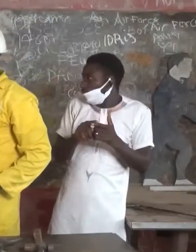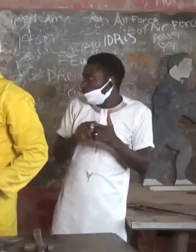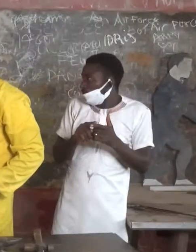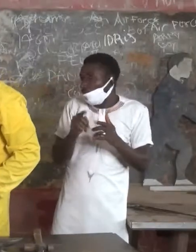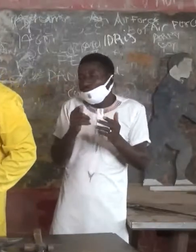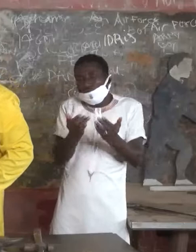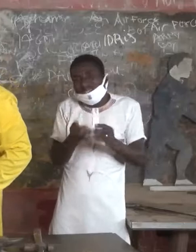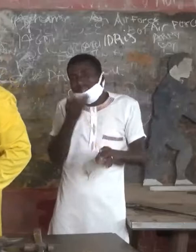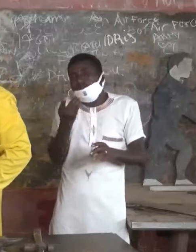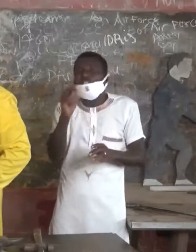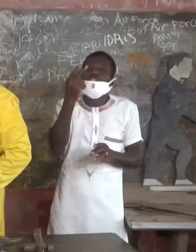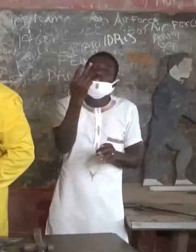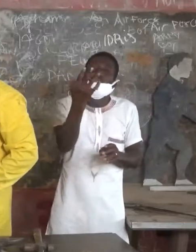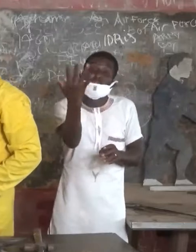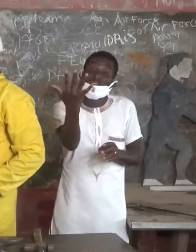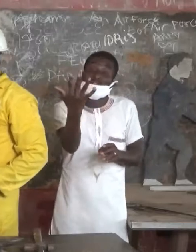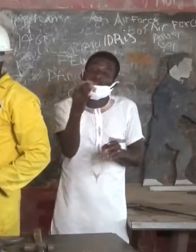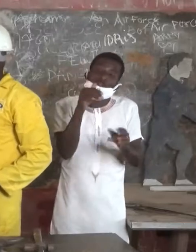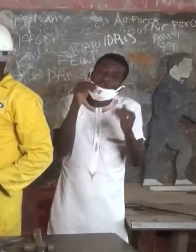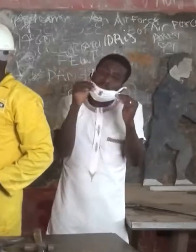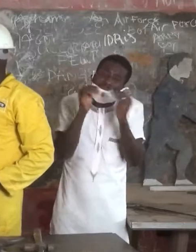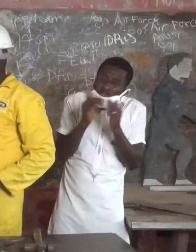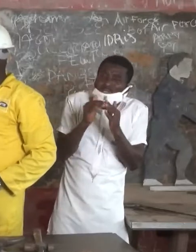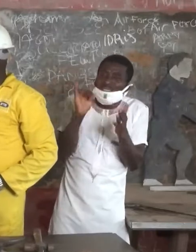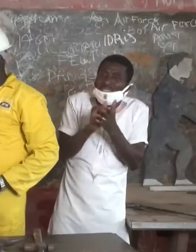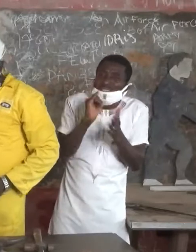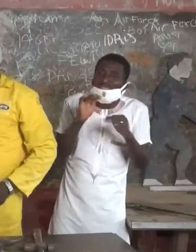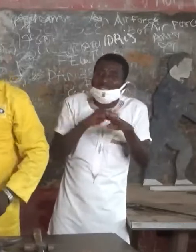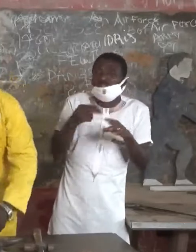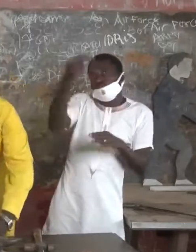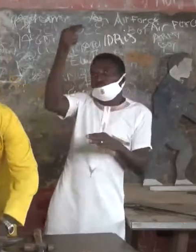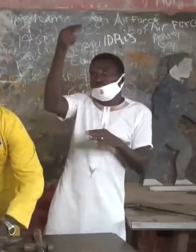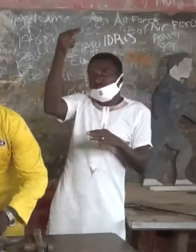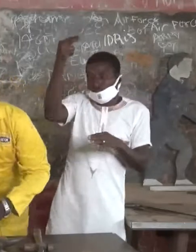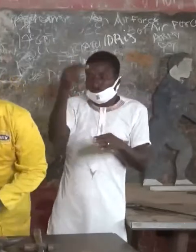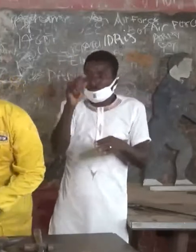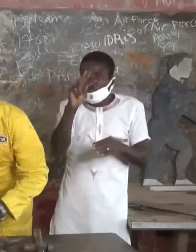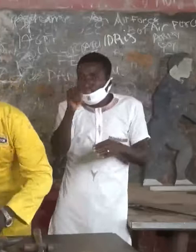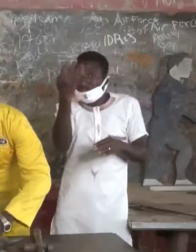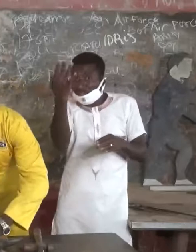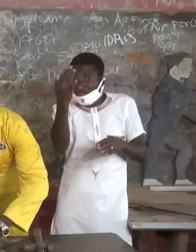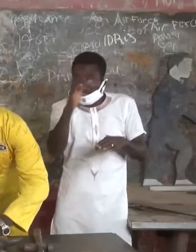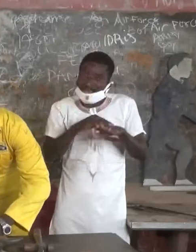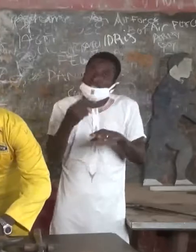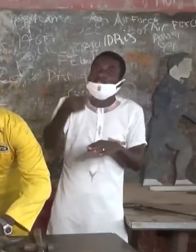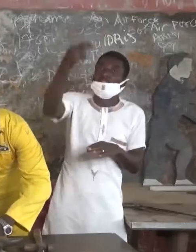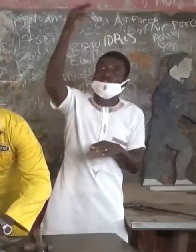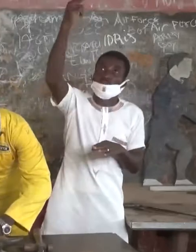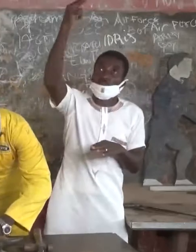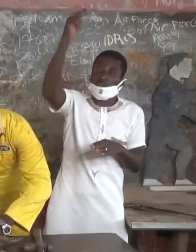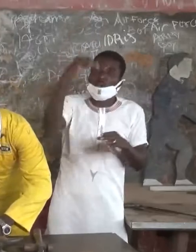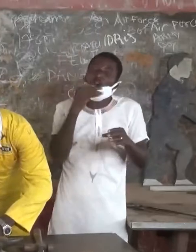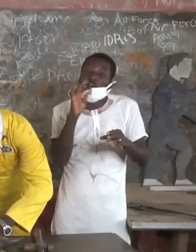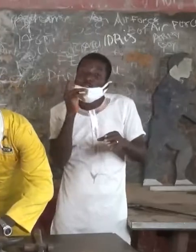to bring out the 25 measurement that is at the top. 25 measurement at the top of